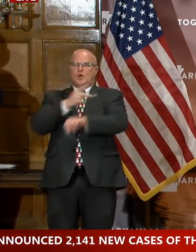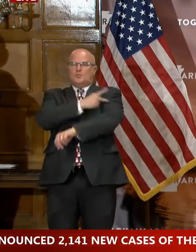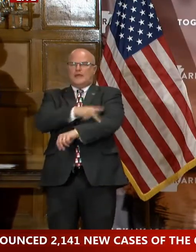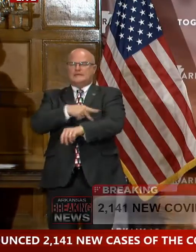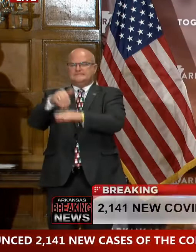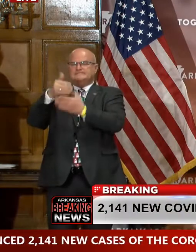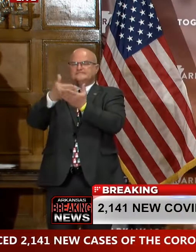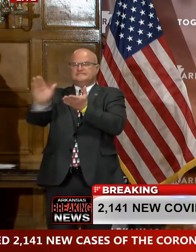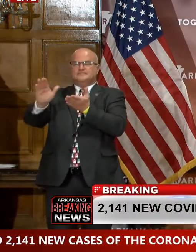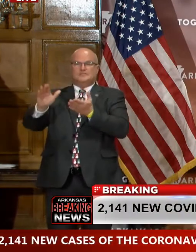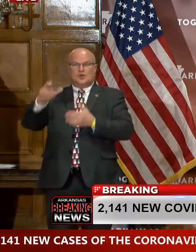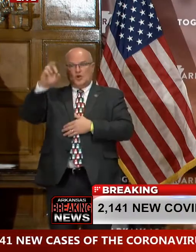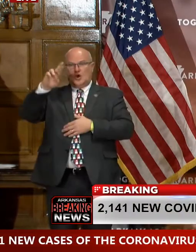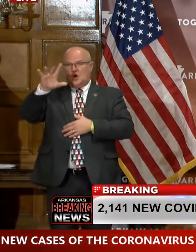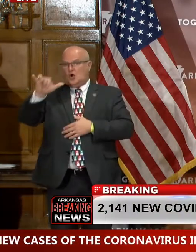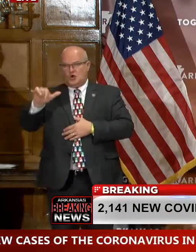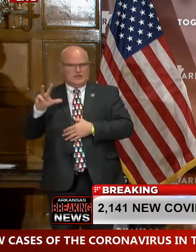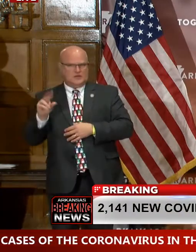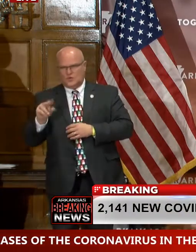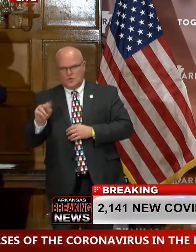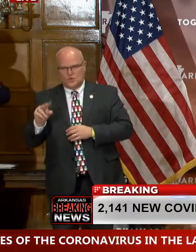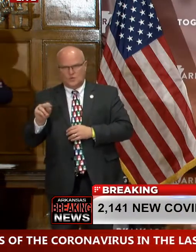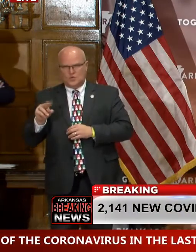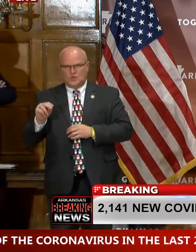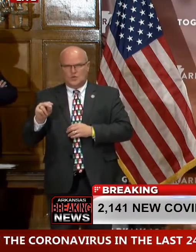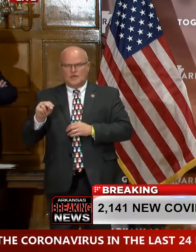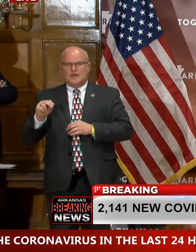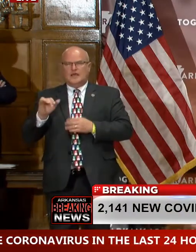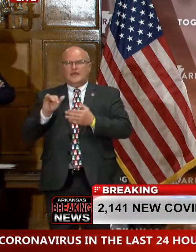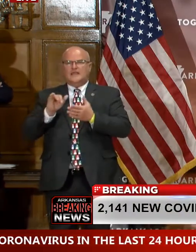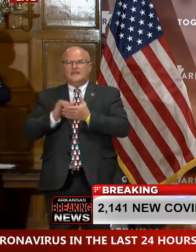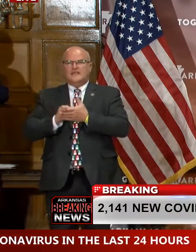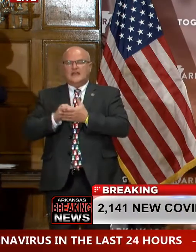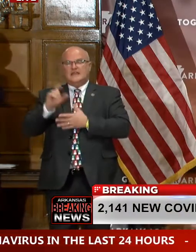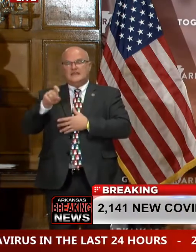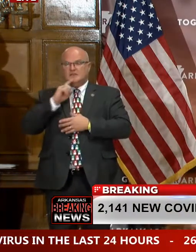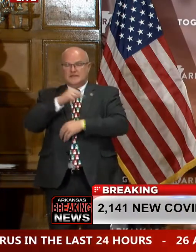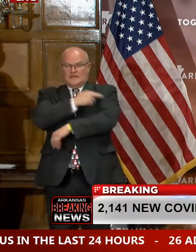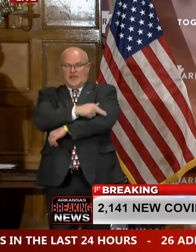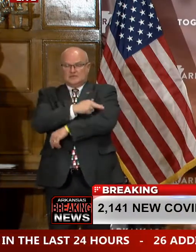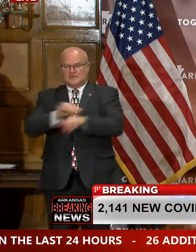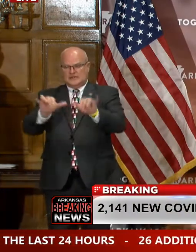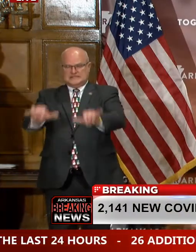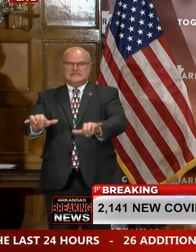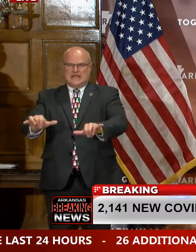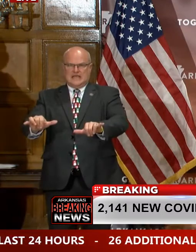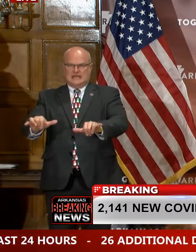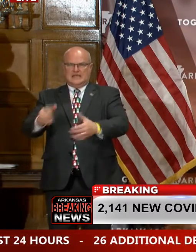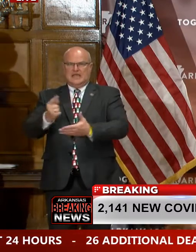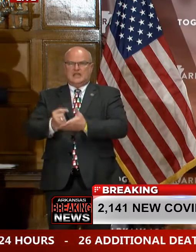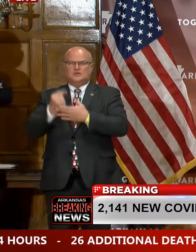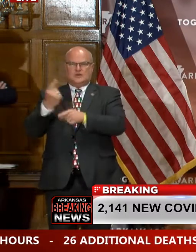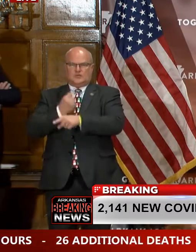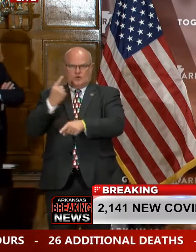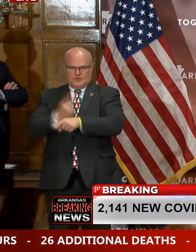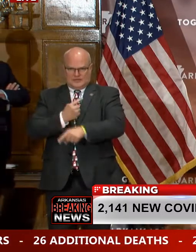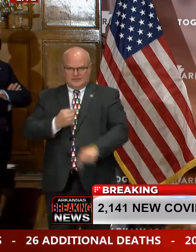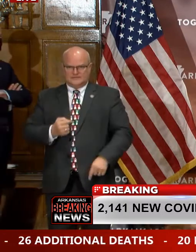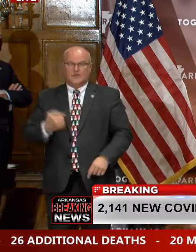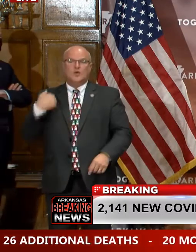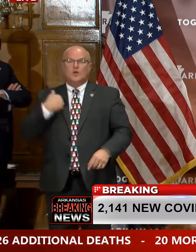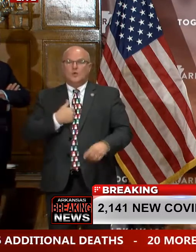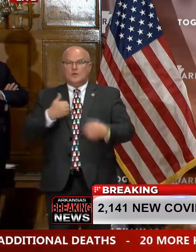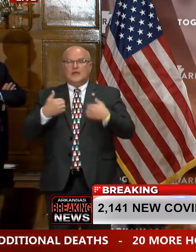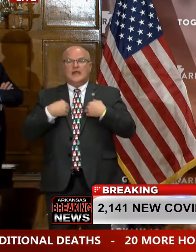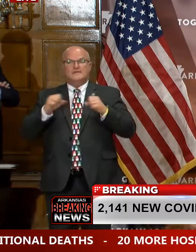discharged as far as I have heard or been reported that if they need to be admitted, they will be admitted and treated appropriately. We